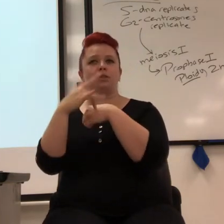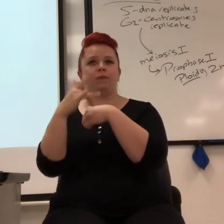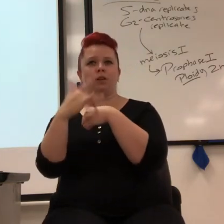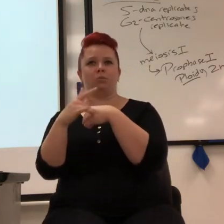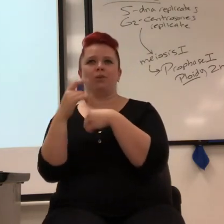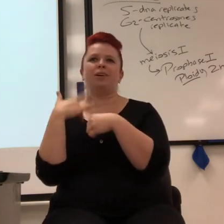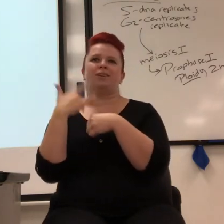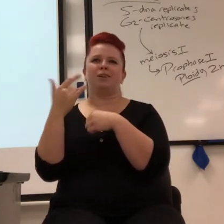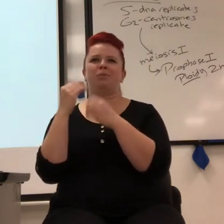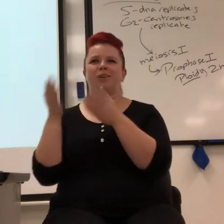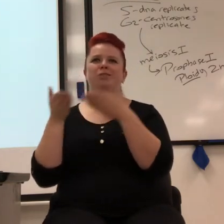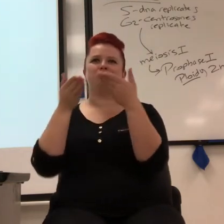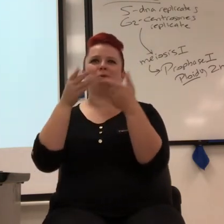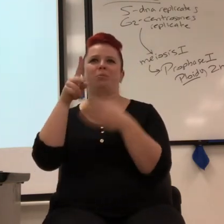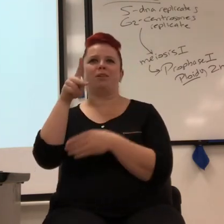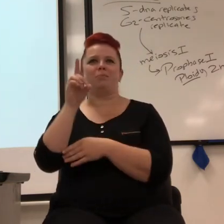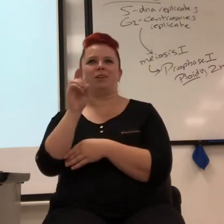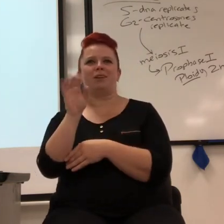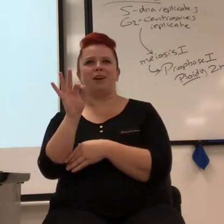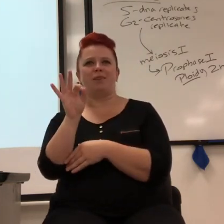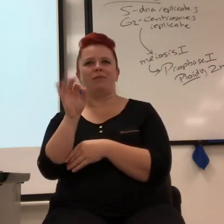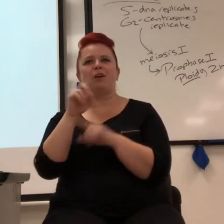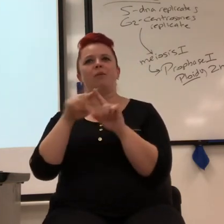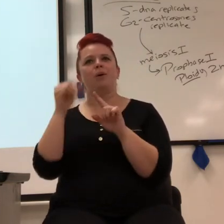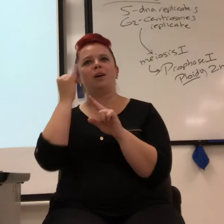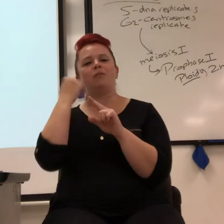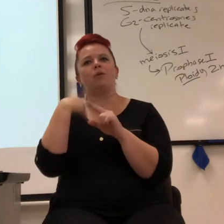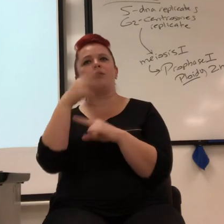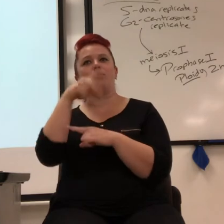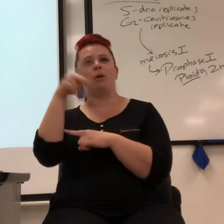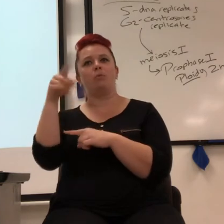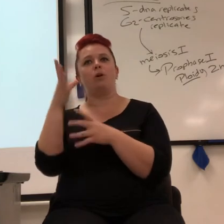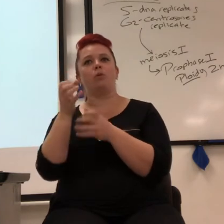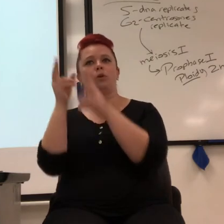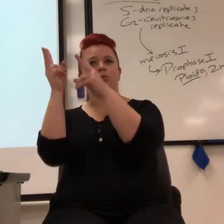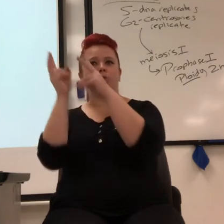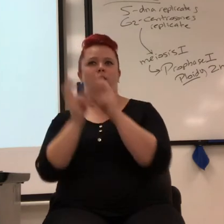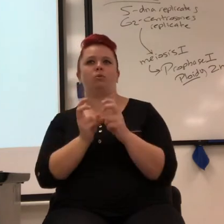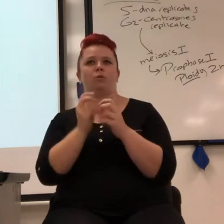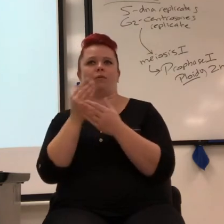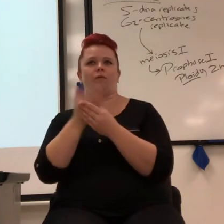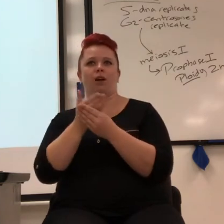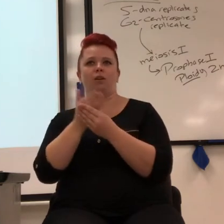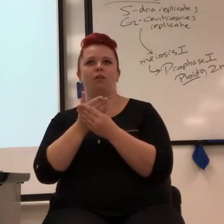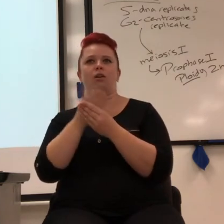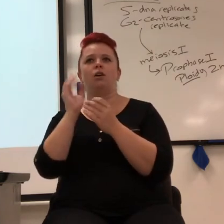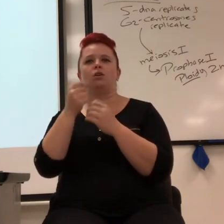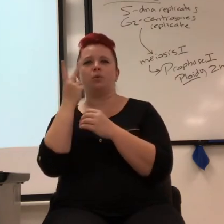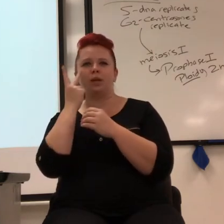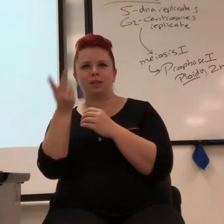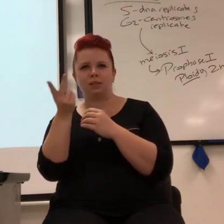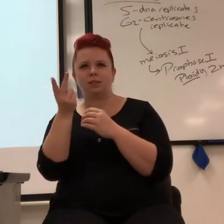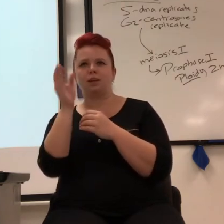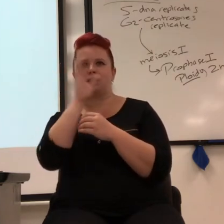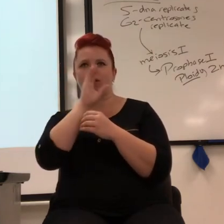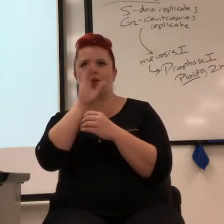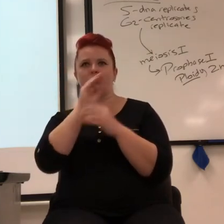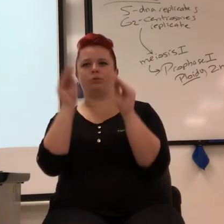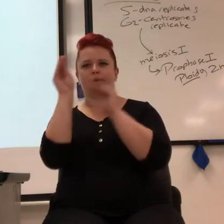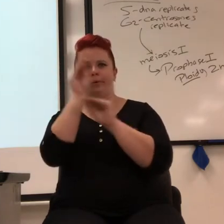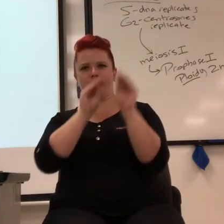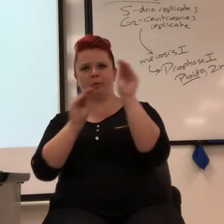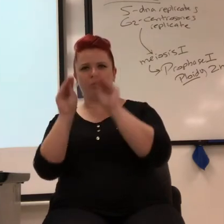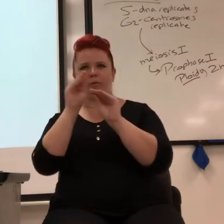usually just give you the PDF. But if you have PowerPoint and you want to download the PowerPoint file, it'll allow you to play the animation so you can kind of